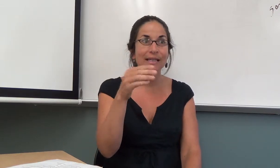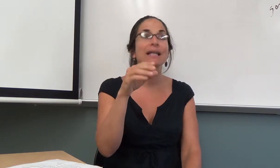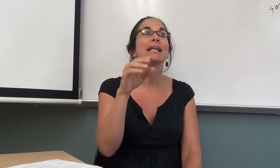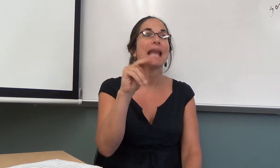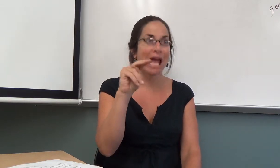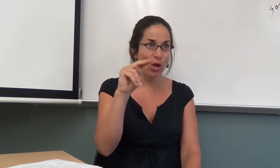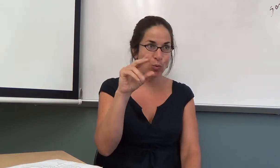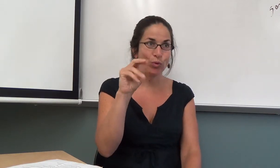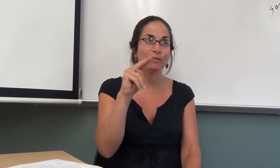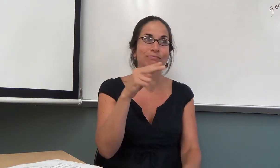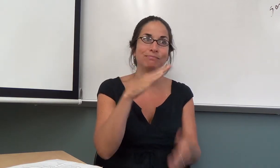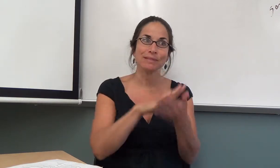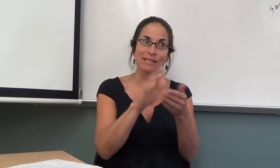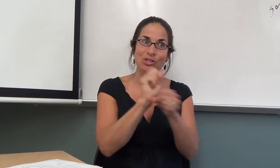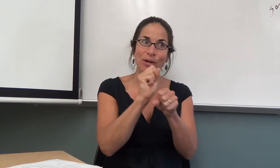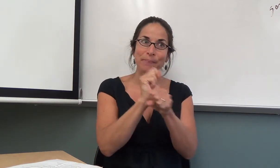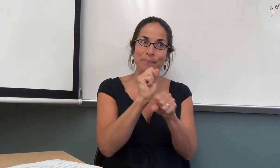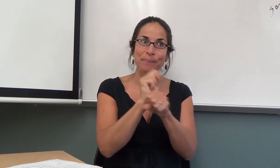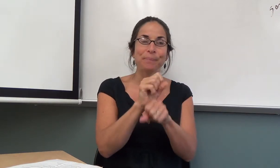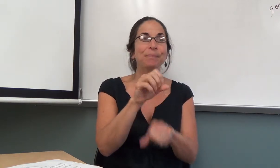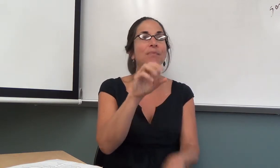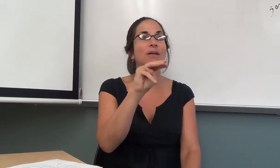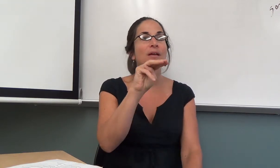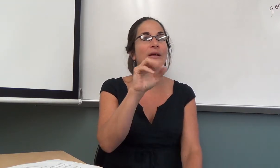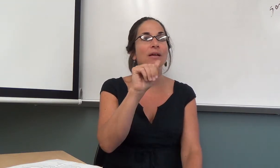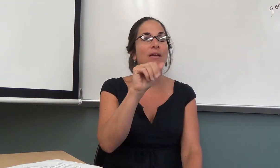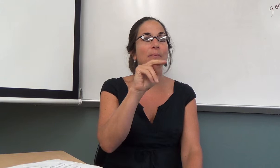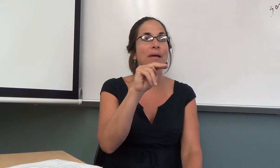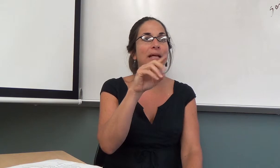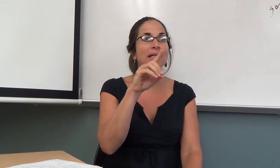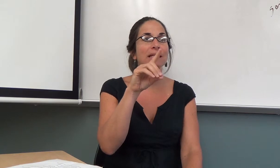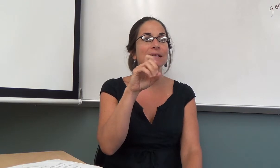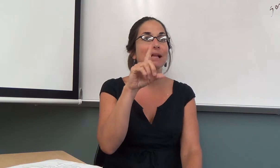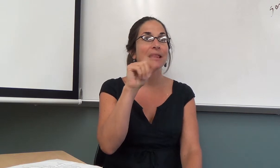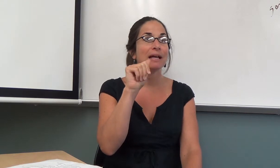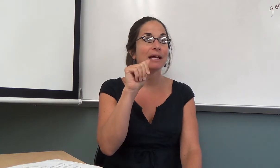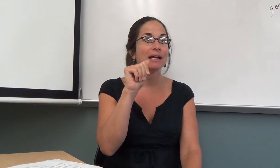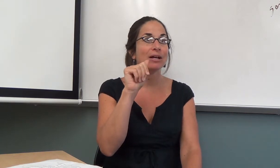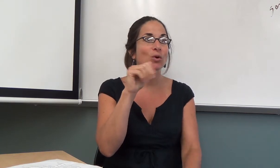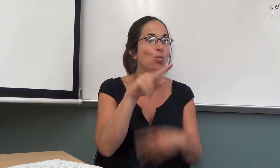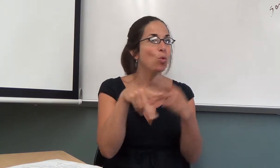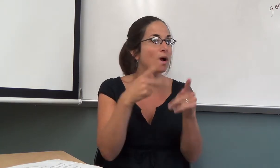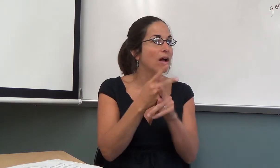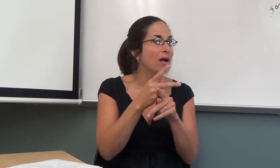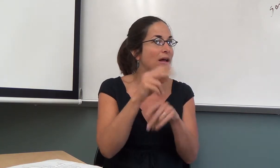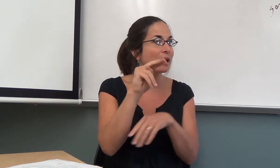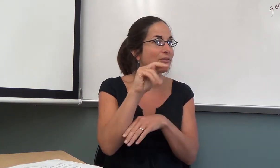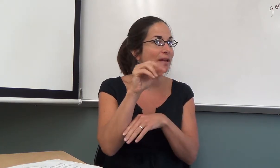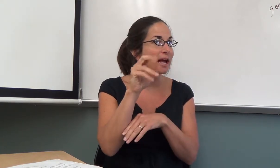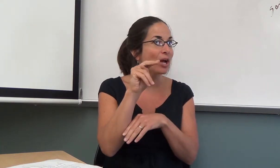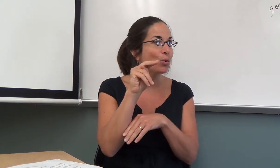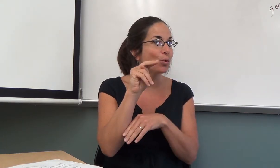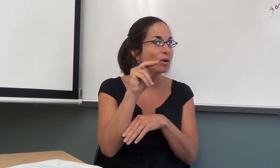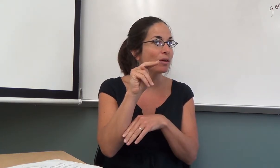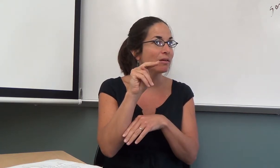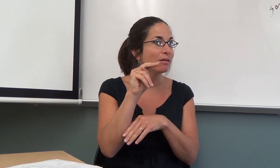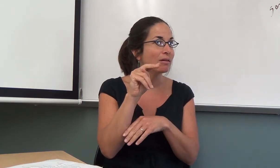job. Person, place, or And then Mandela. a noun. Noun, what kind of noun? Person. Person, it's